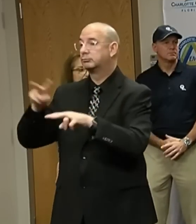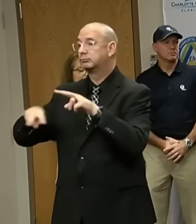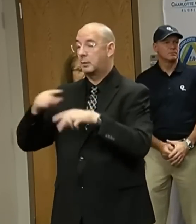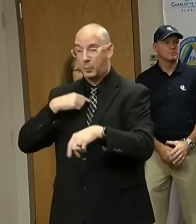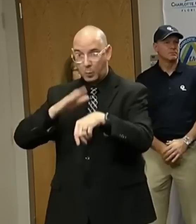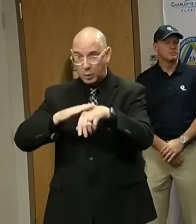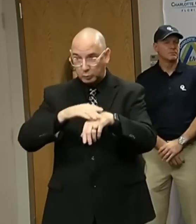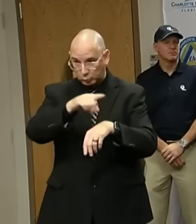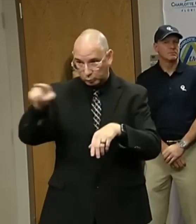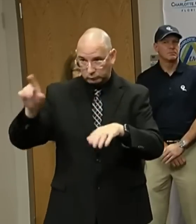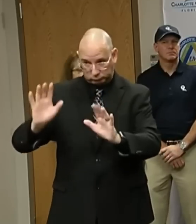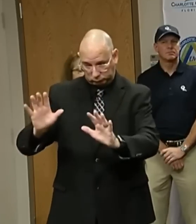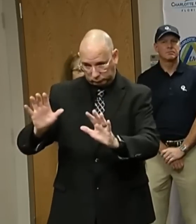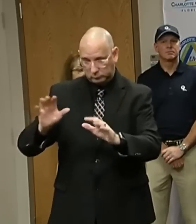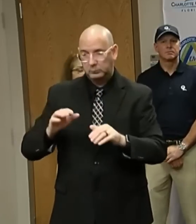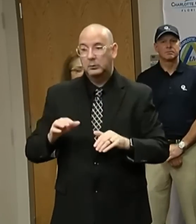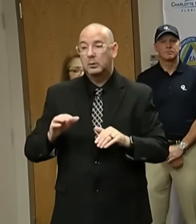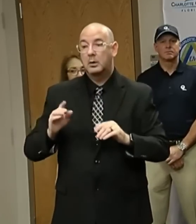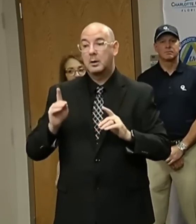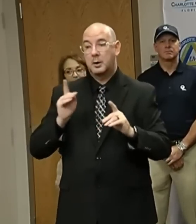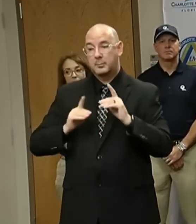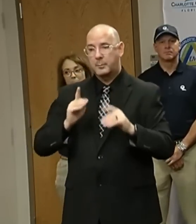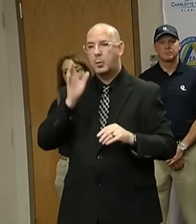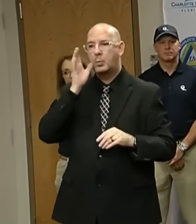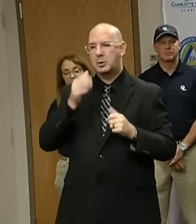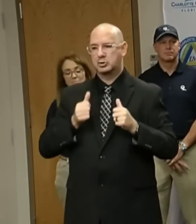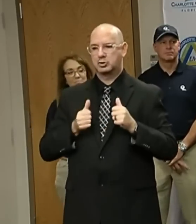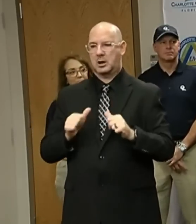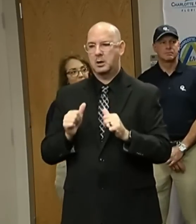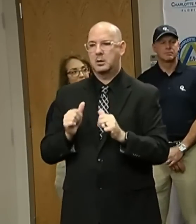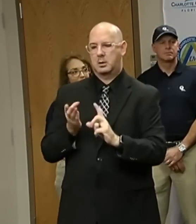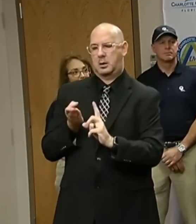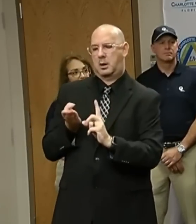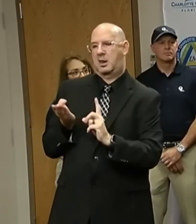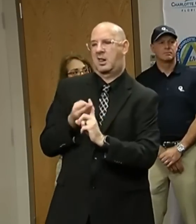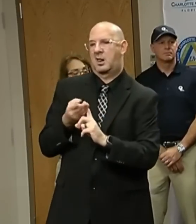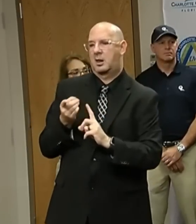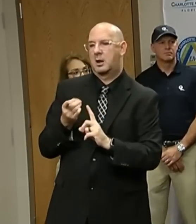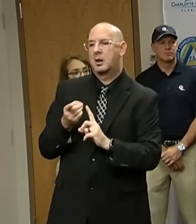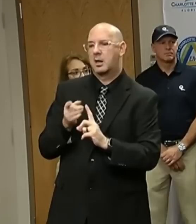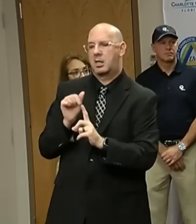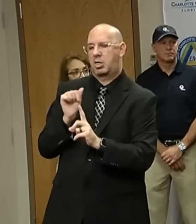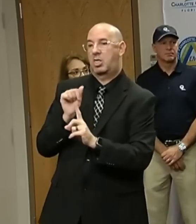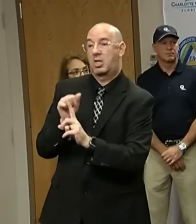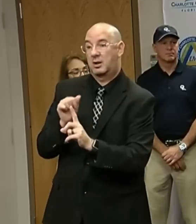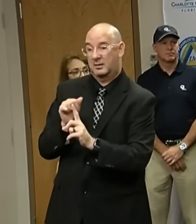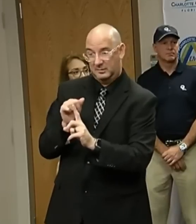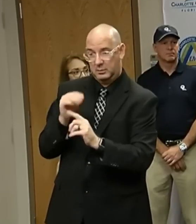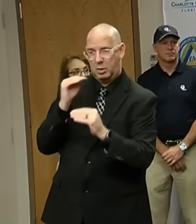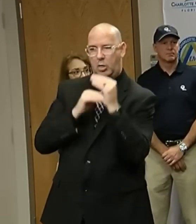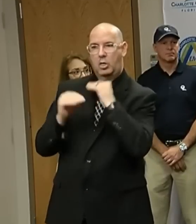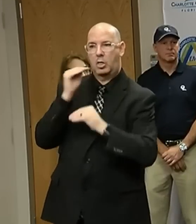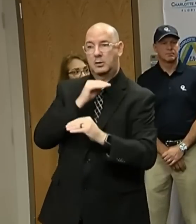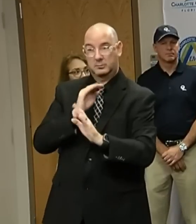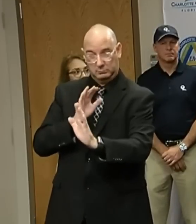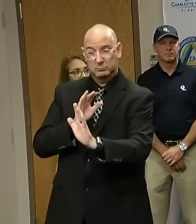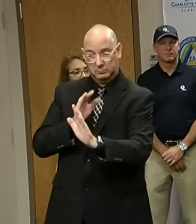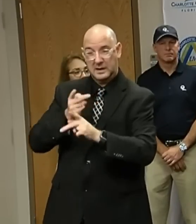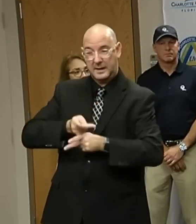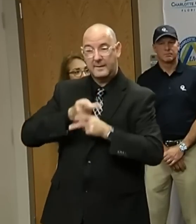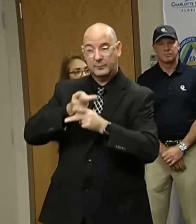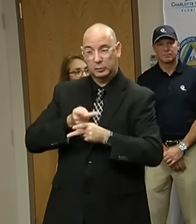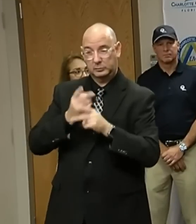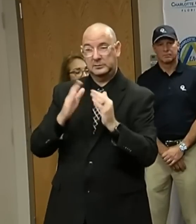to sign up construction management contracts, public adjusters. They're going to come in like a bunch of locusts, and they're going to try to hit the neighborhoods, and people